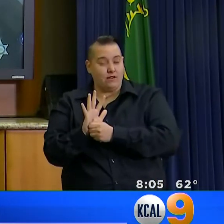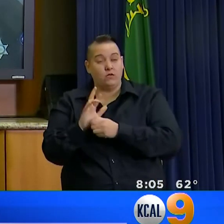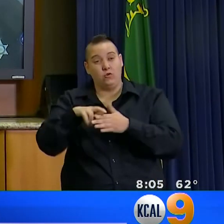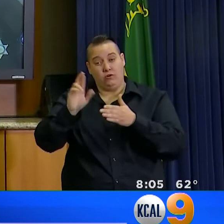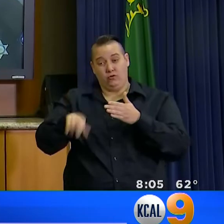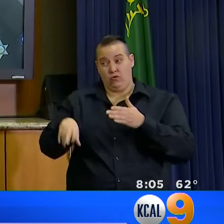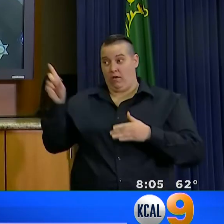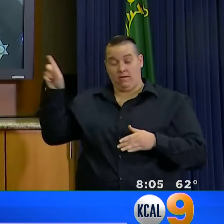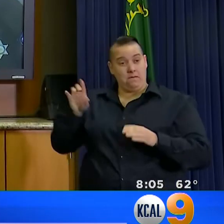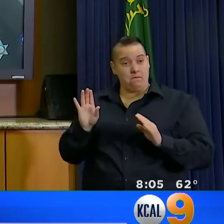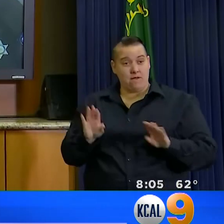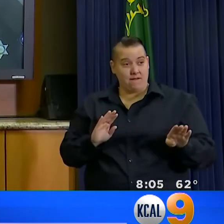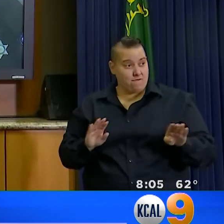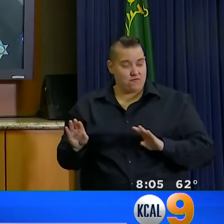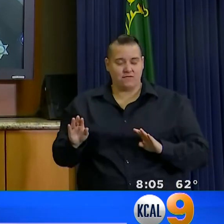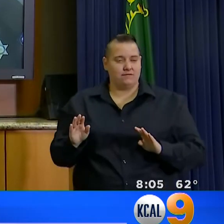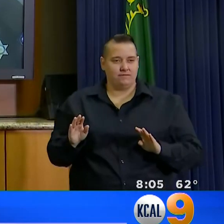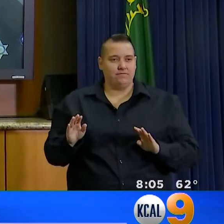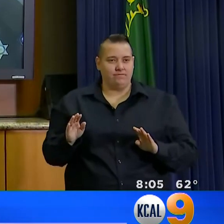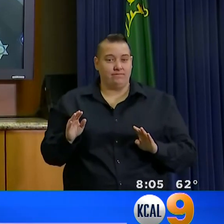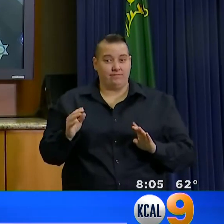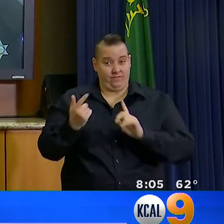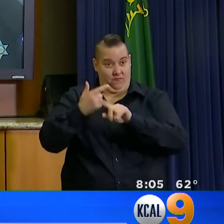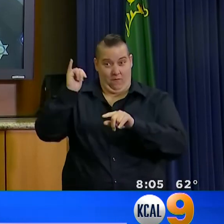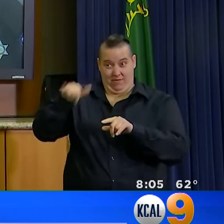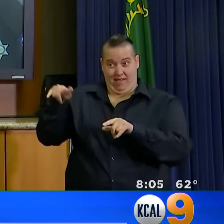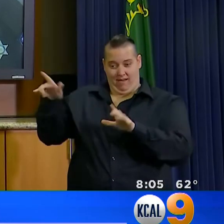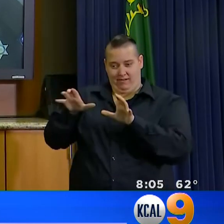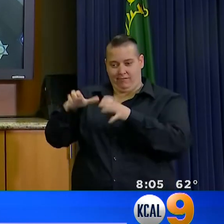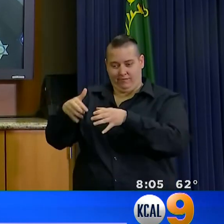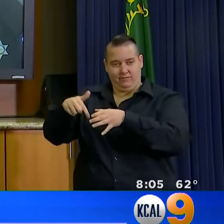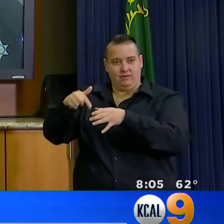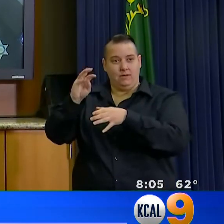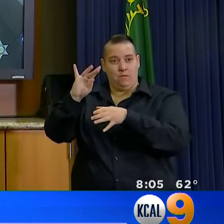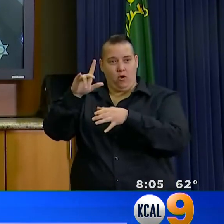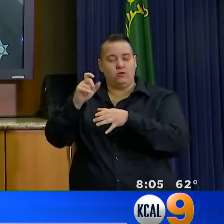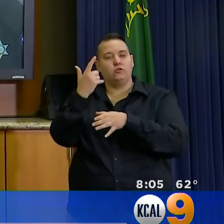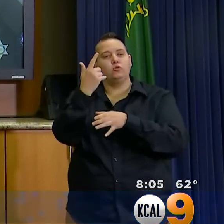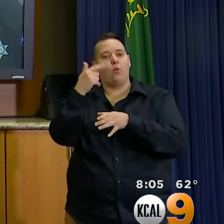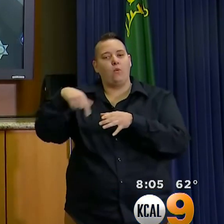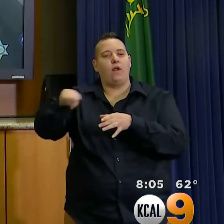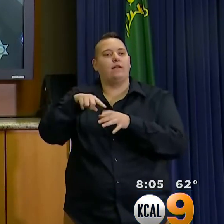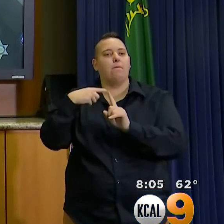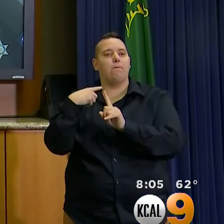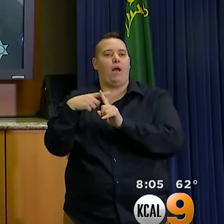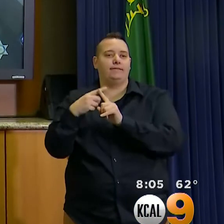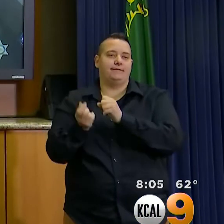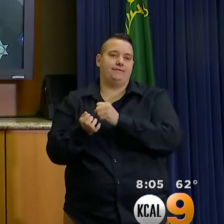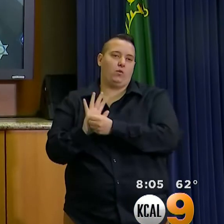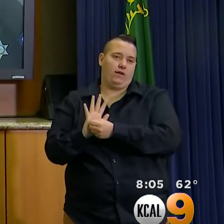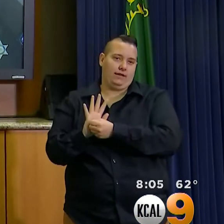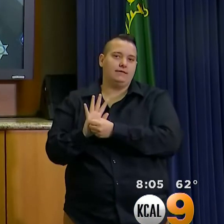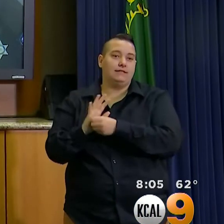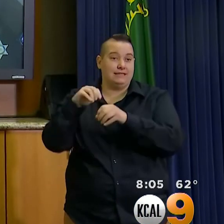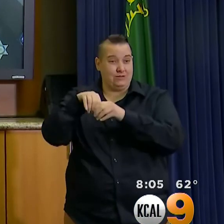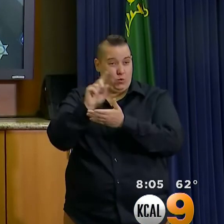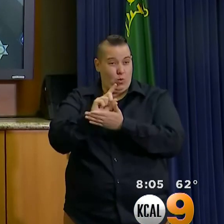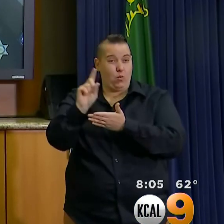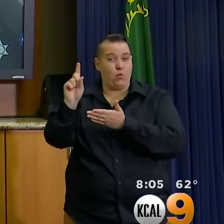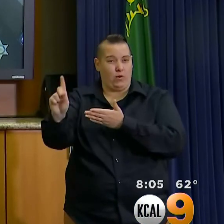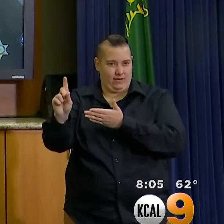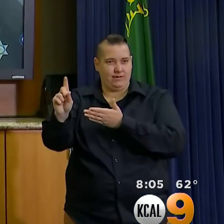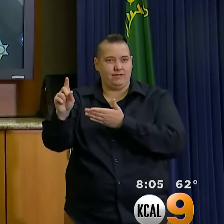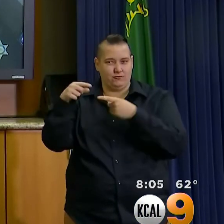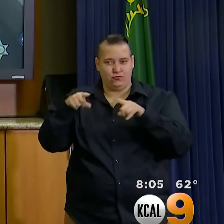result of this behavior, from this particular module, 21 inmates tested positive for COVID-19 within a week of